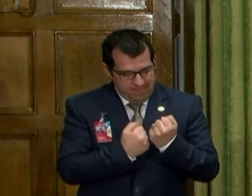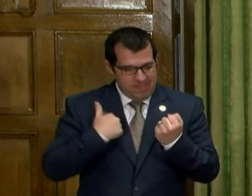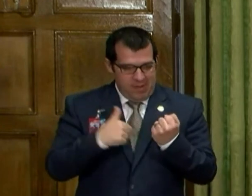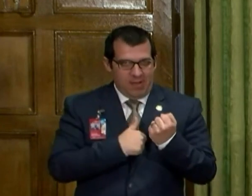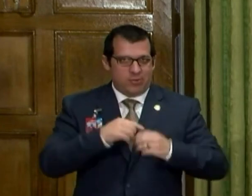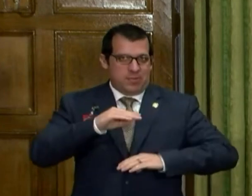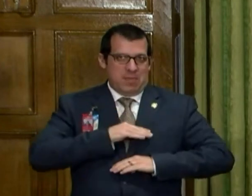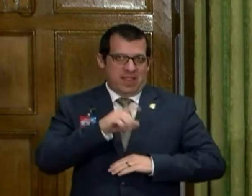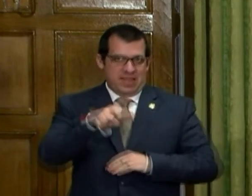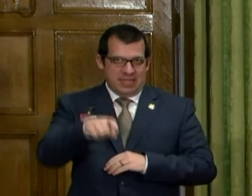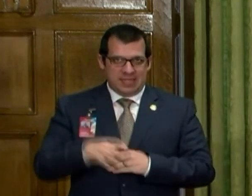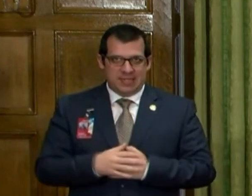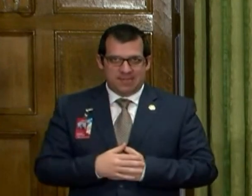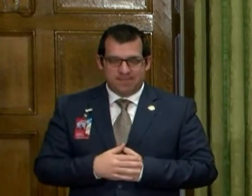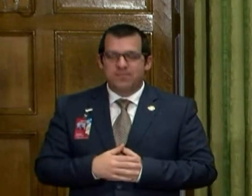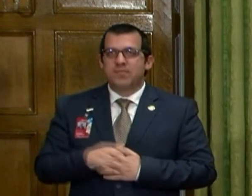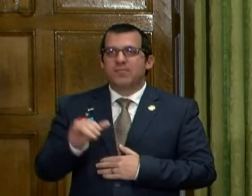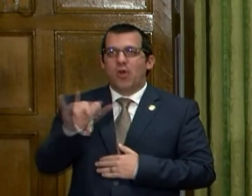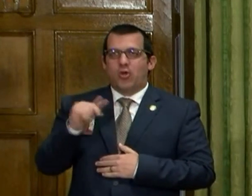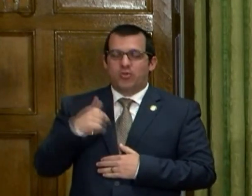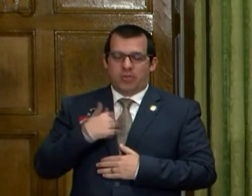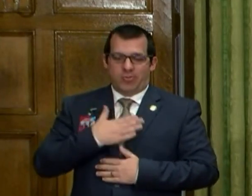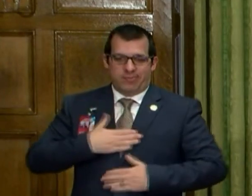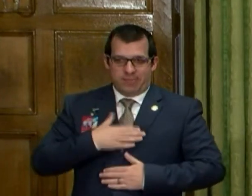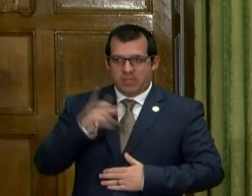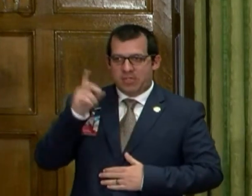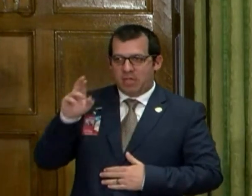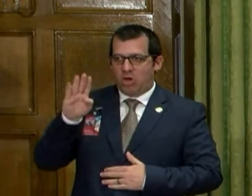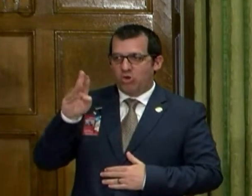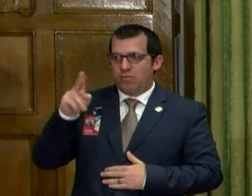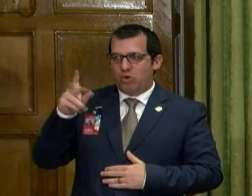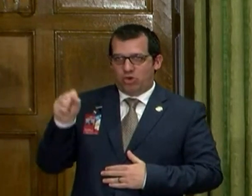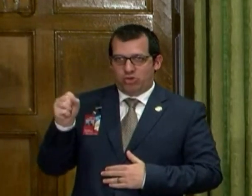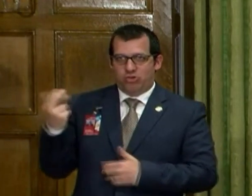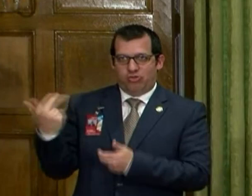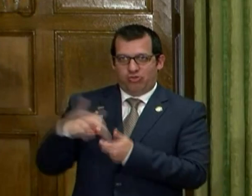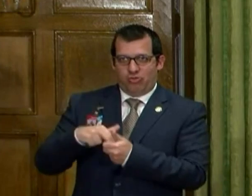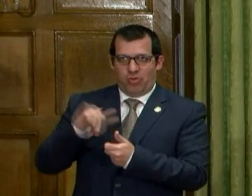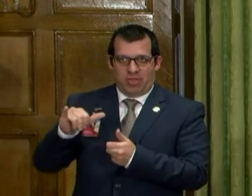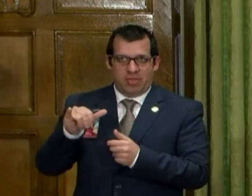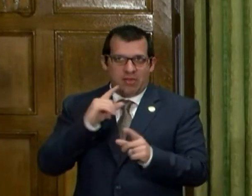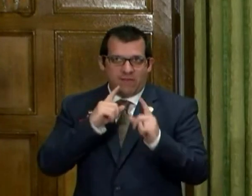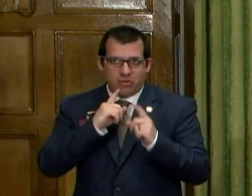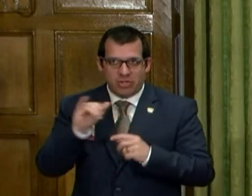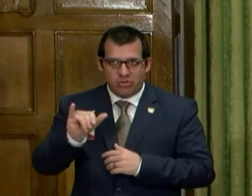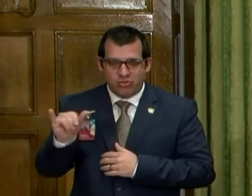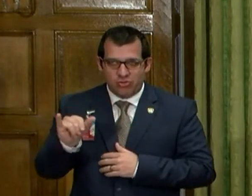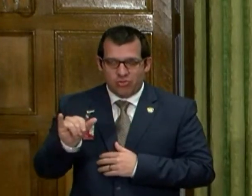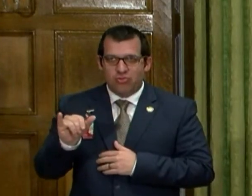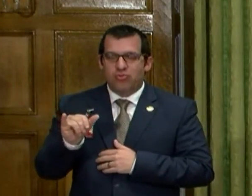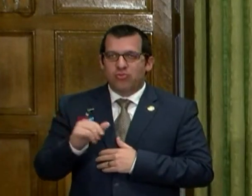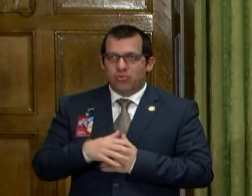meeting those needs. I was also delighted to have Dr. Birx join the conversation, and